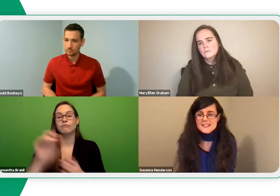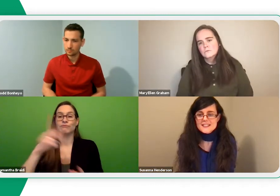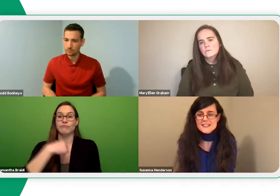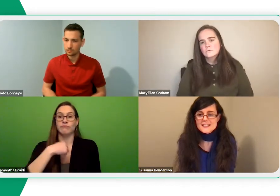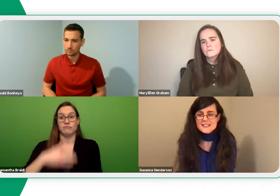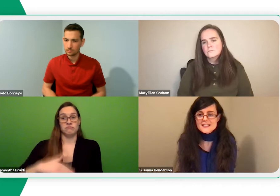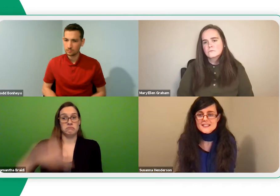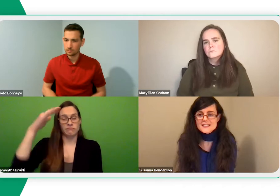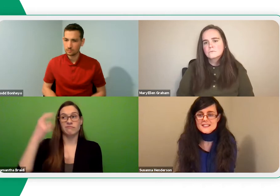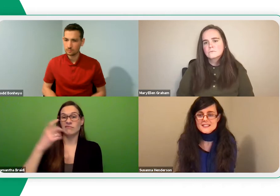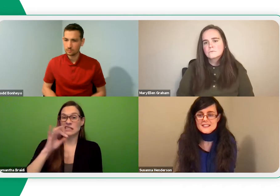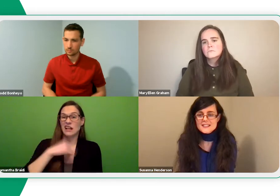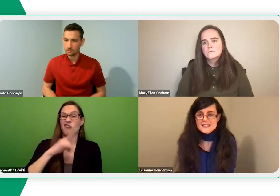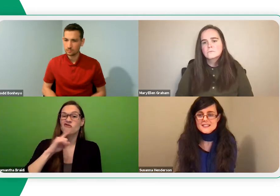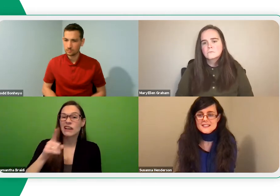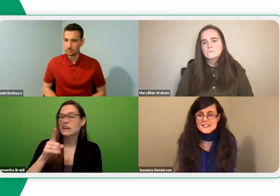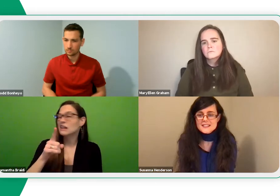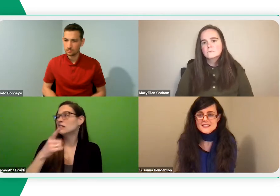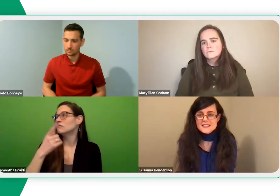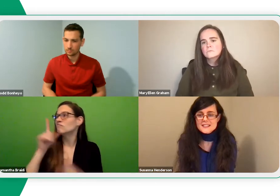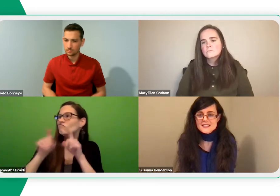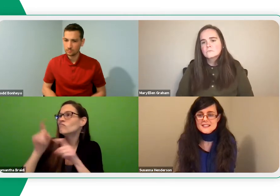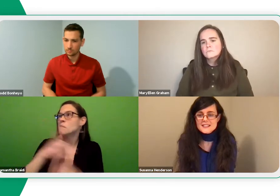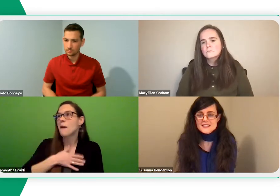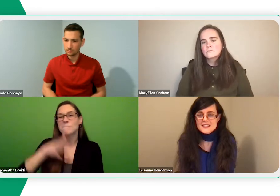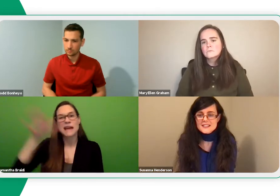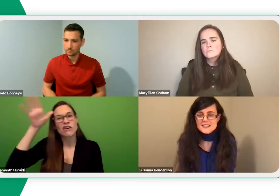you? And this is Samantha responding.